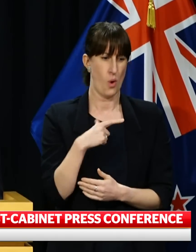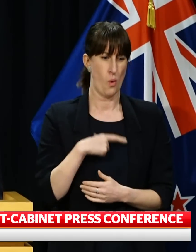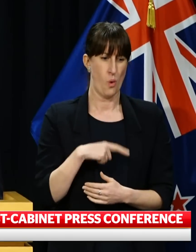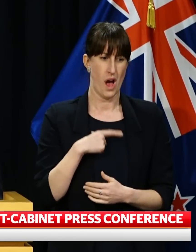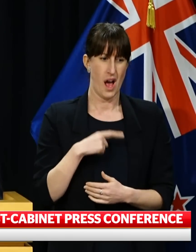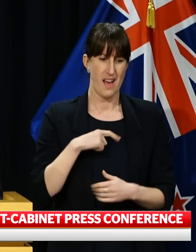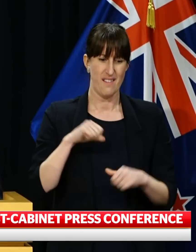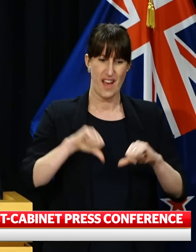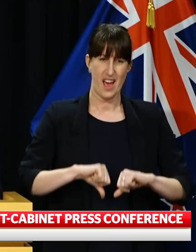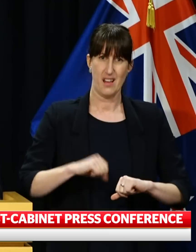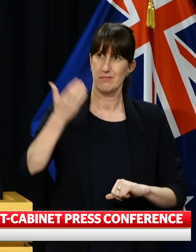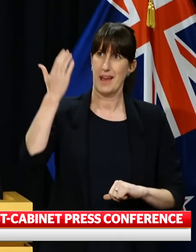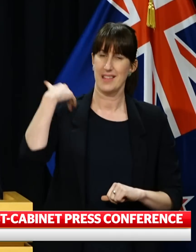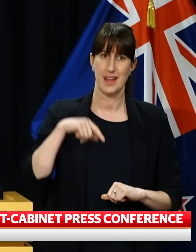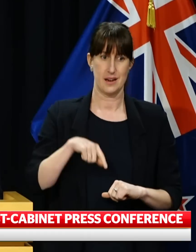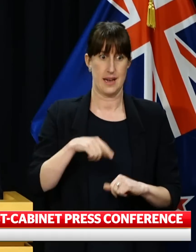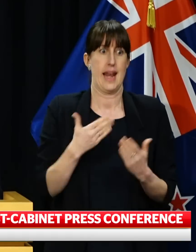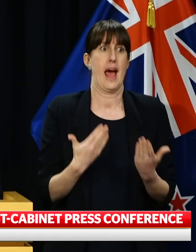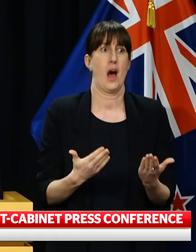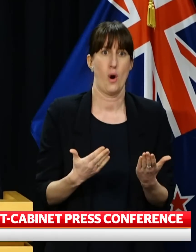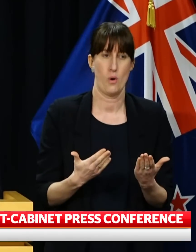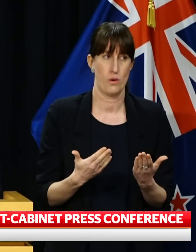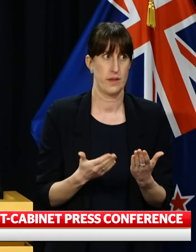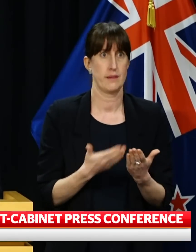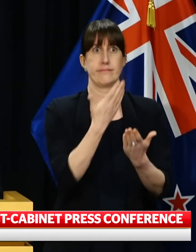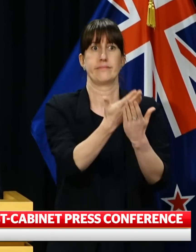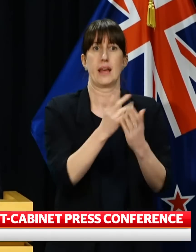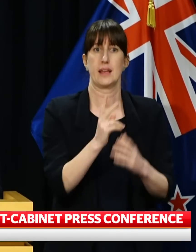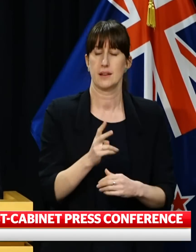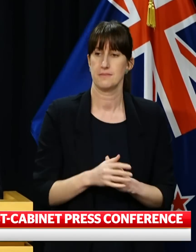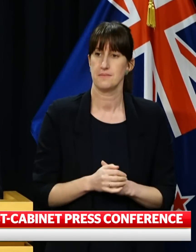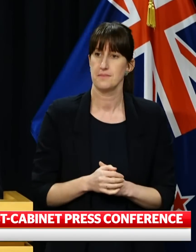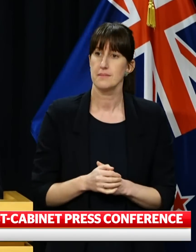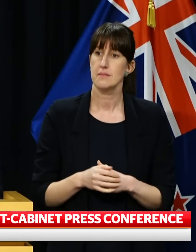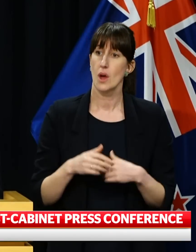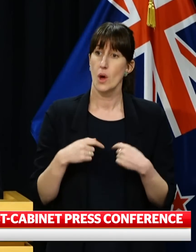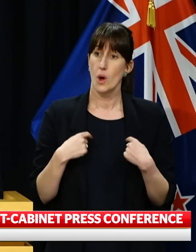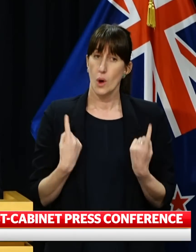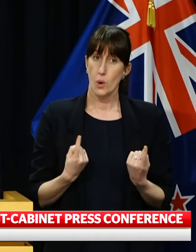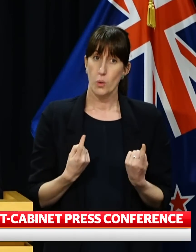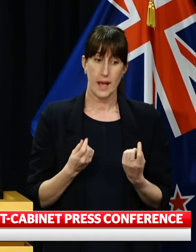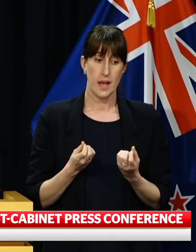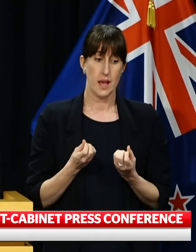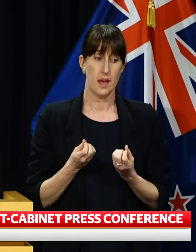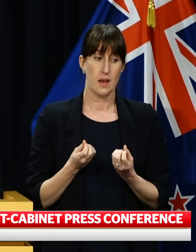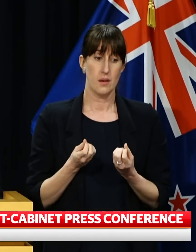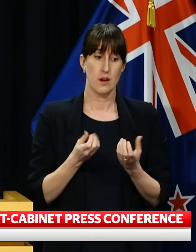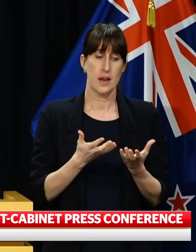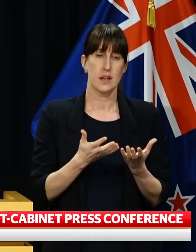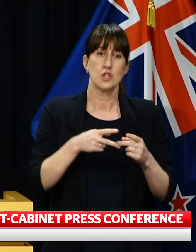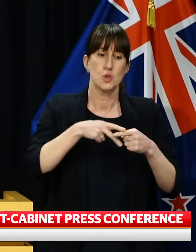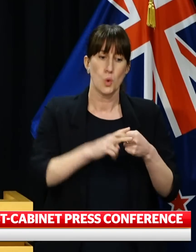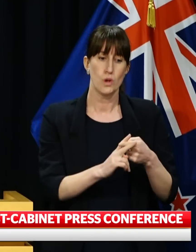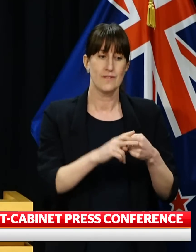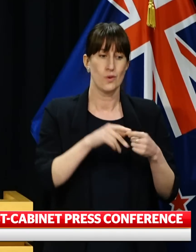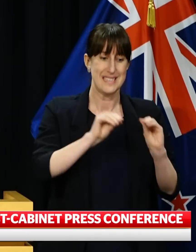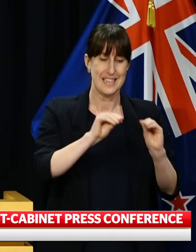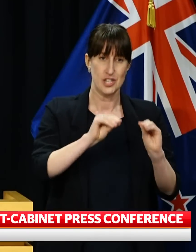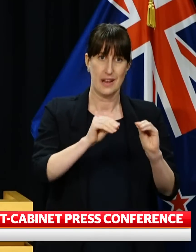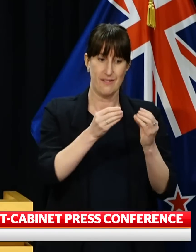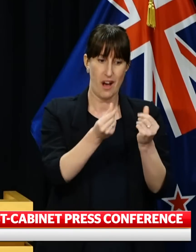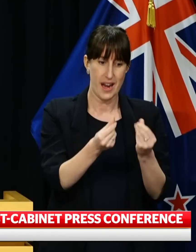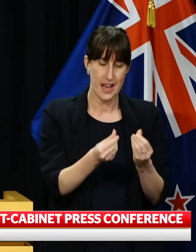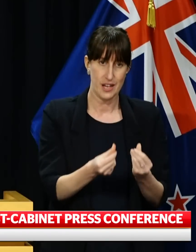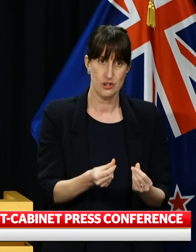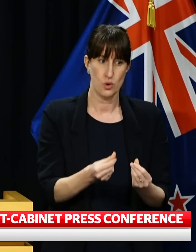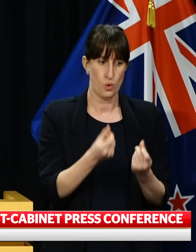first time? We established the School Leavers Toolkit, which is a range of resources for teaching financial literacy in schools. The research that's been done since